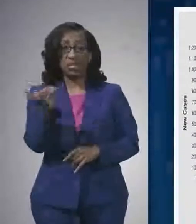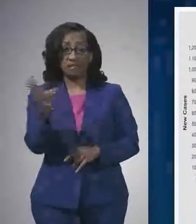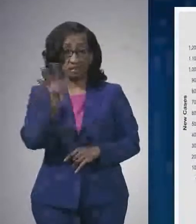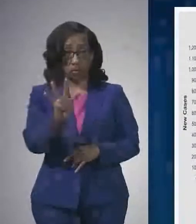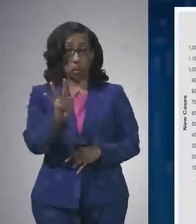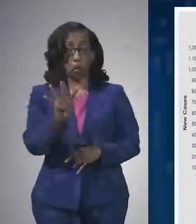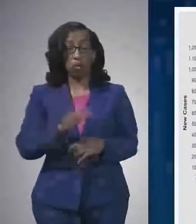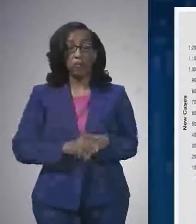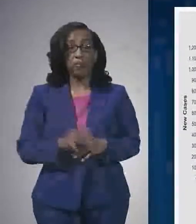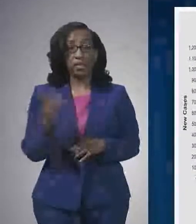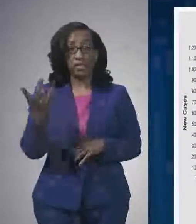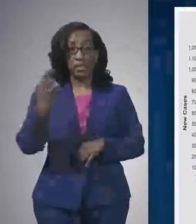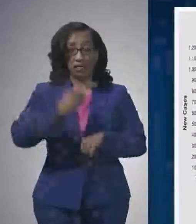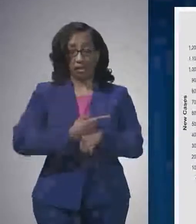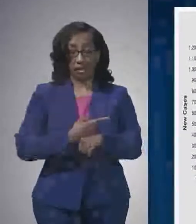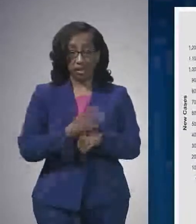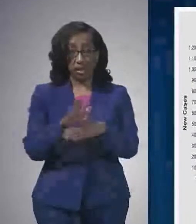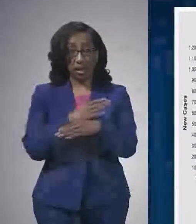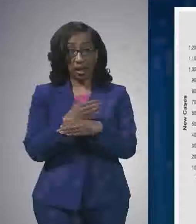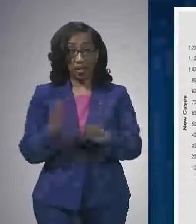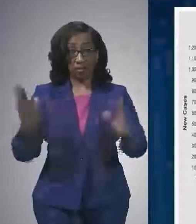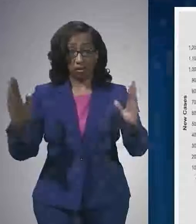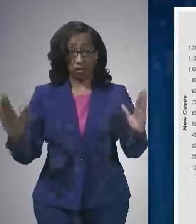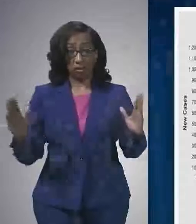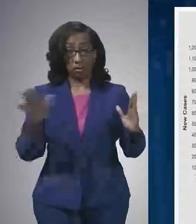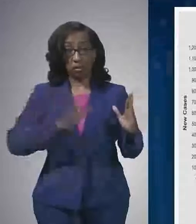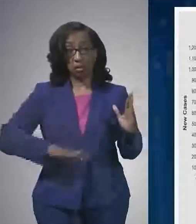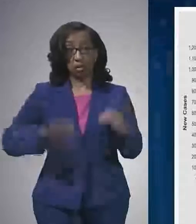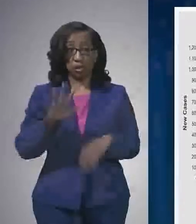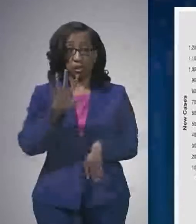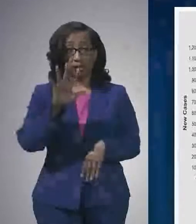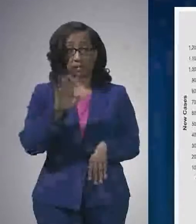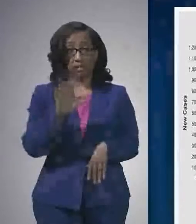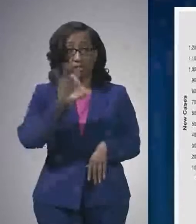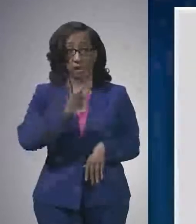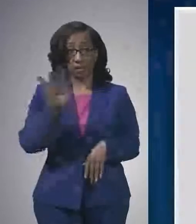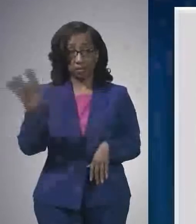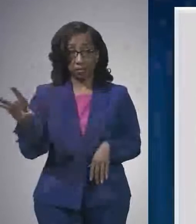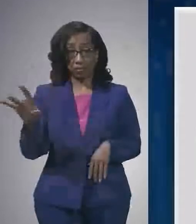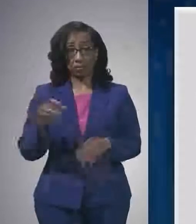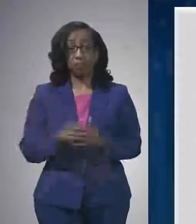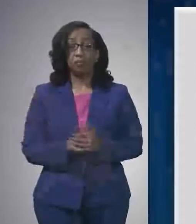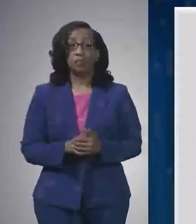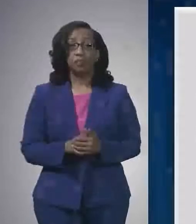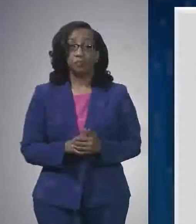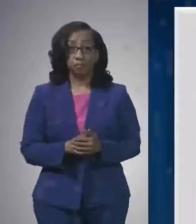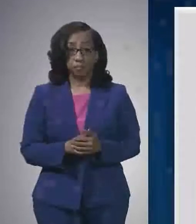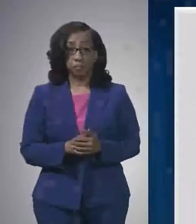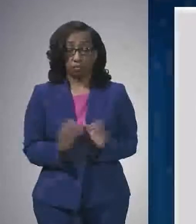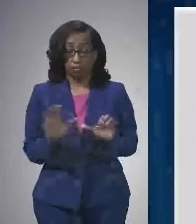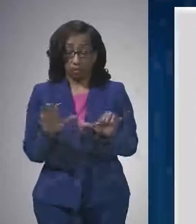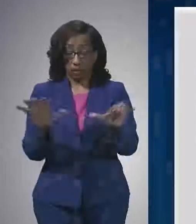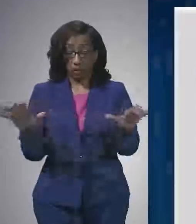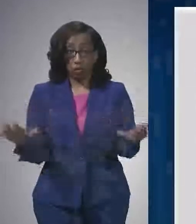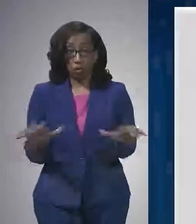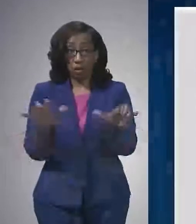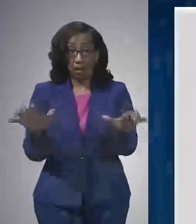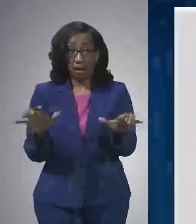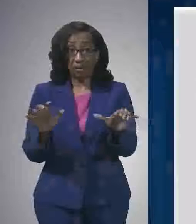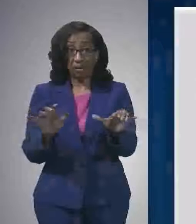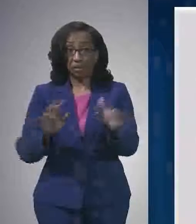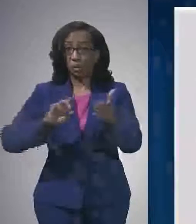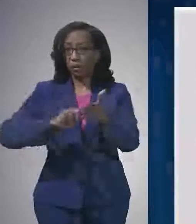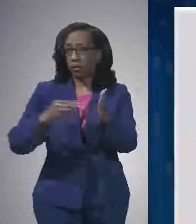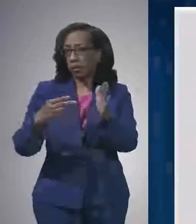7-day average of cases per day is at 588. Active cases currently,